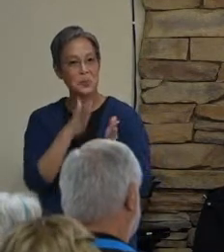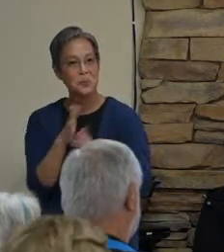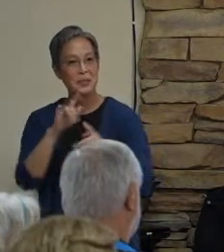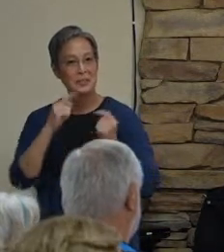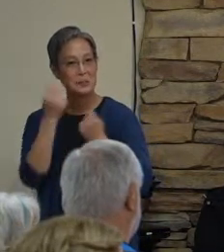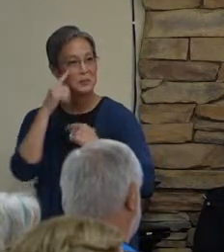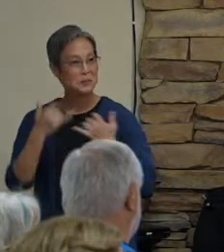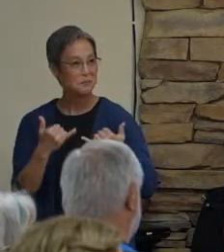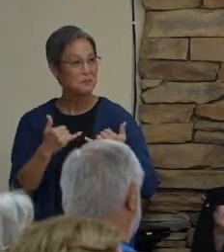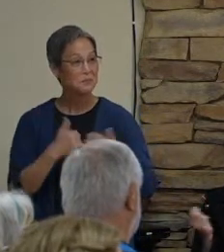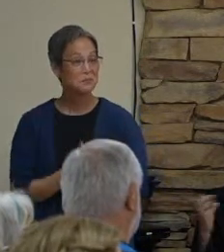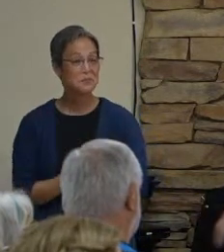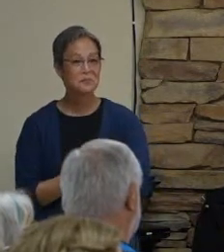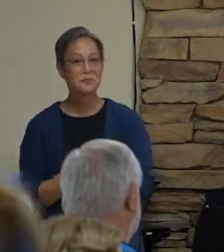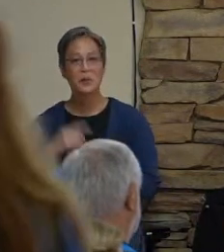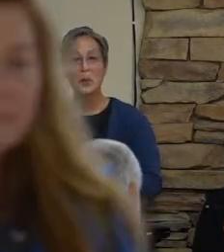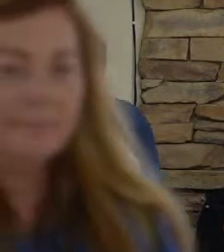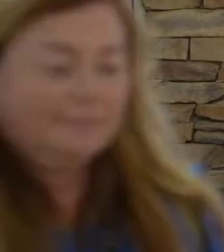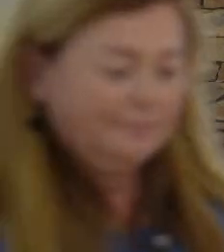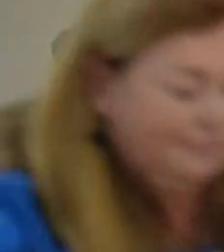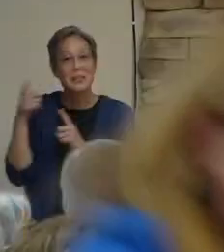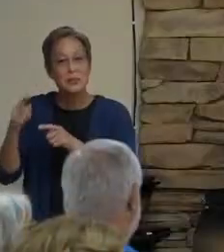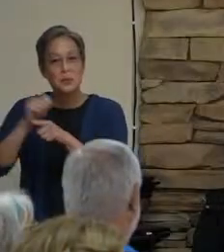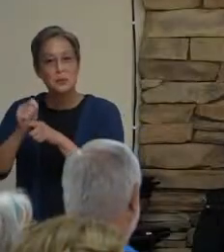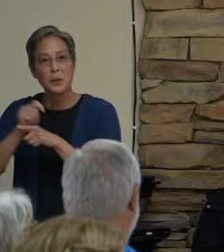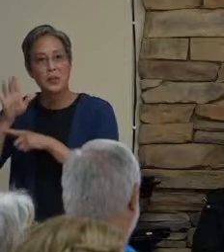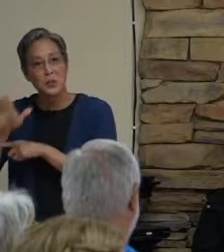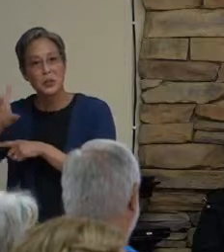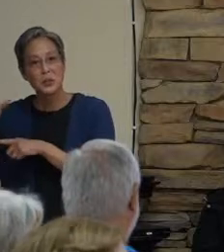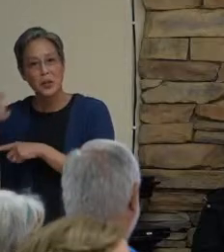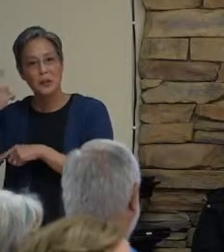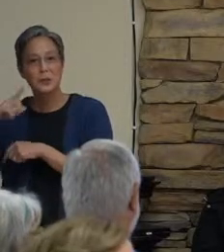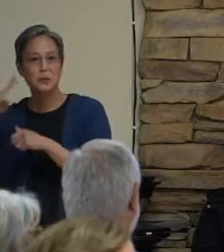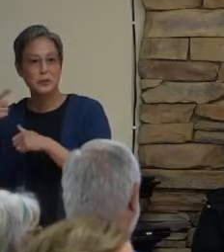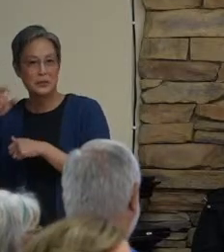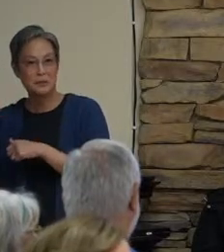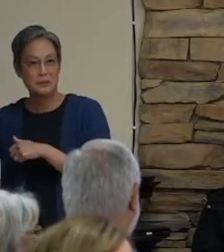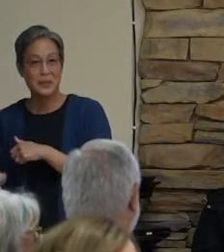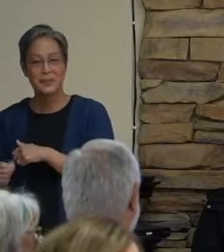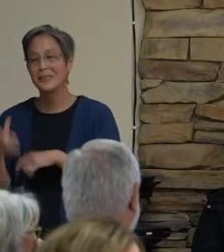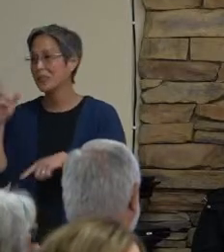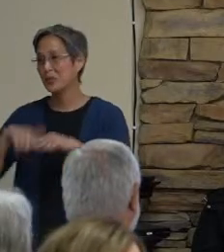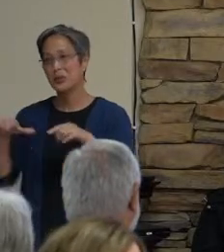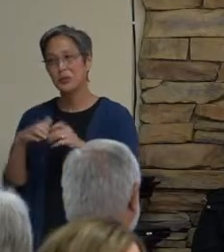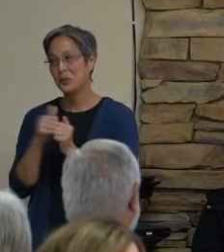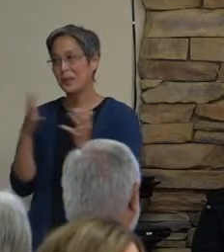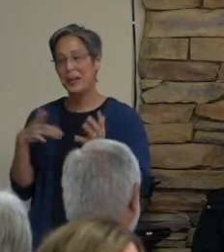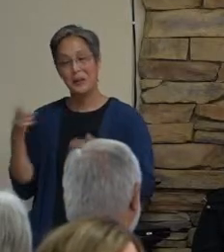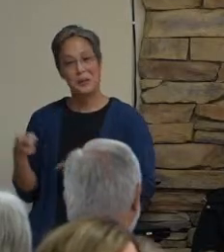very day, all the while training her own string of first semester. We could not have done it without you, Amy.